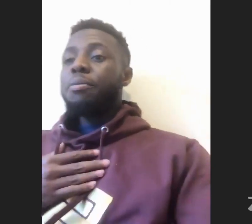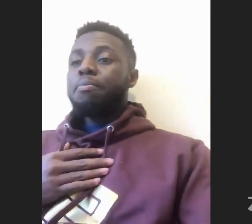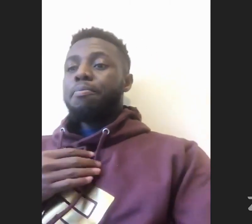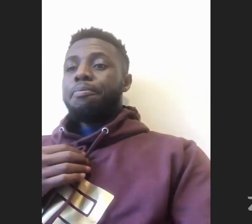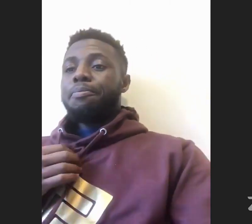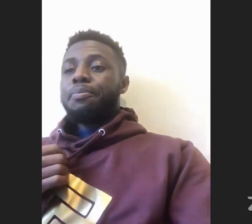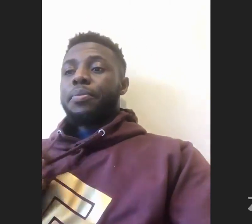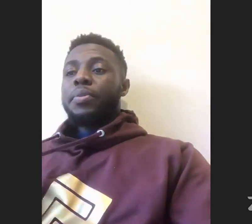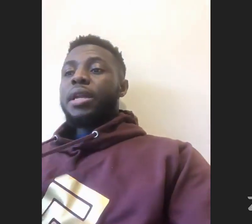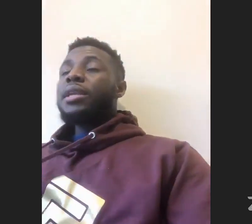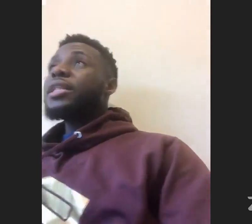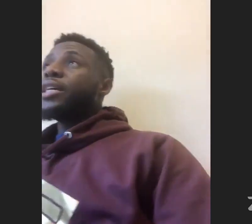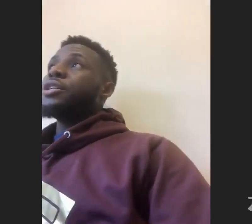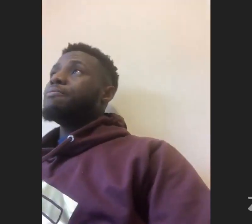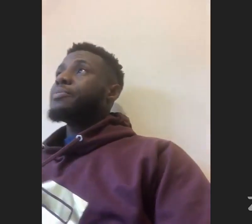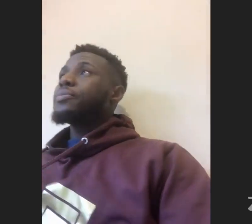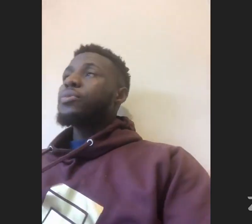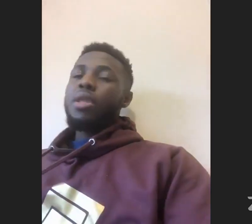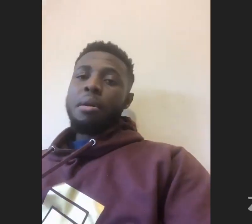Leadership.